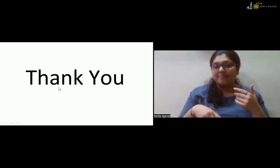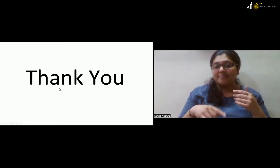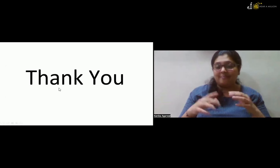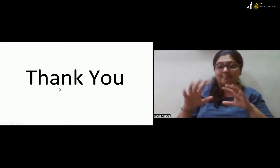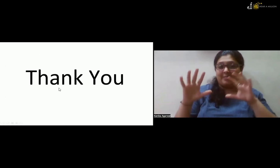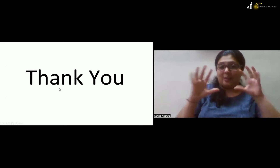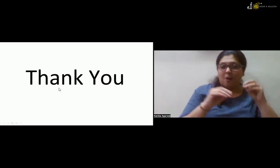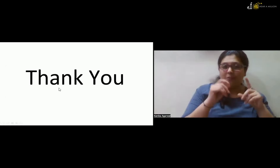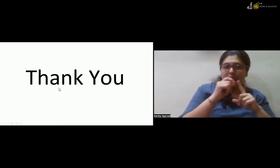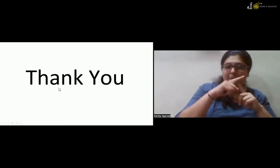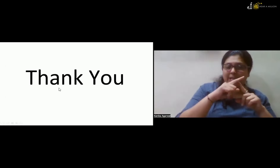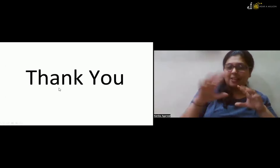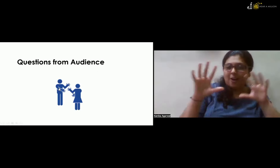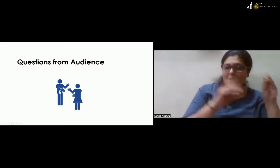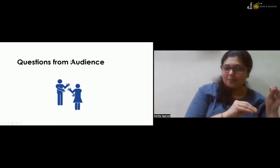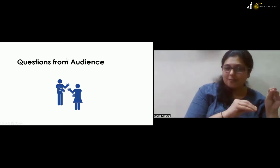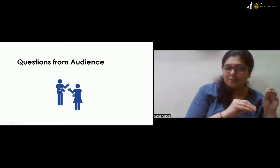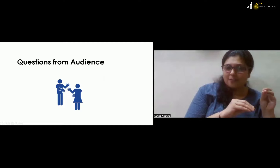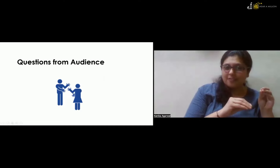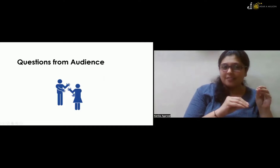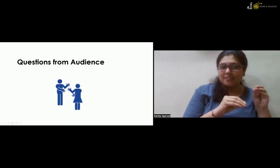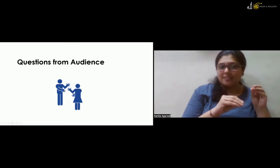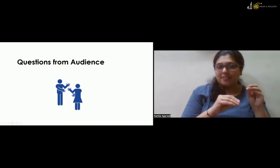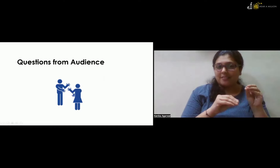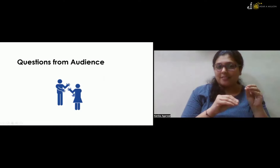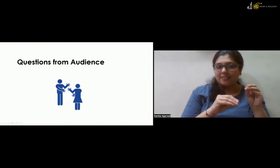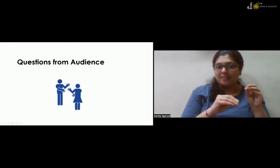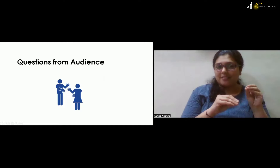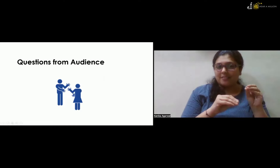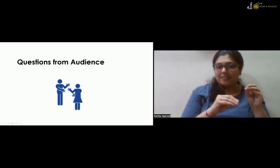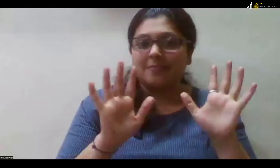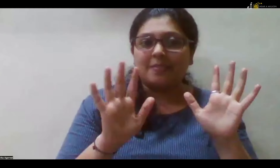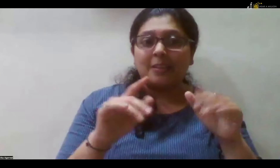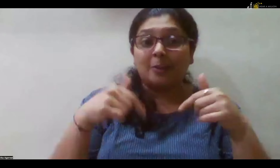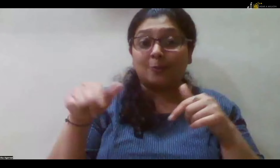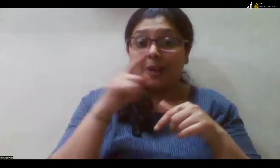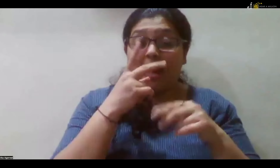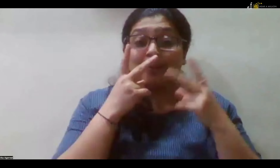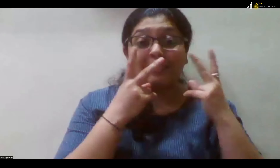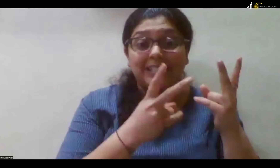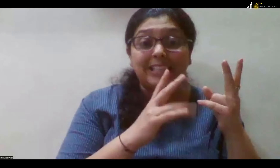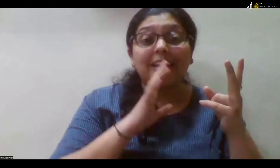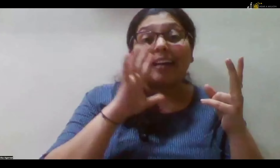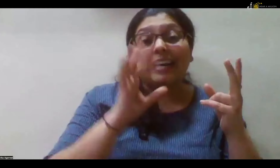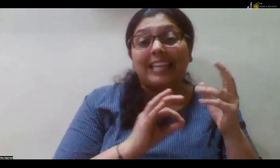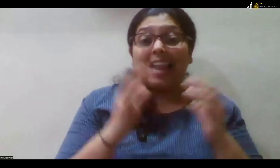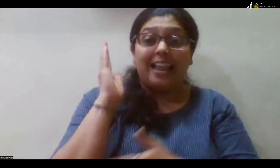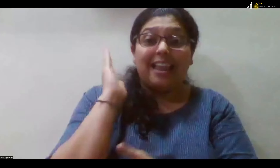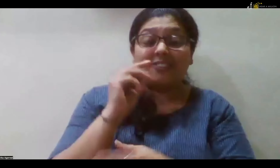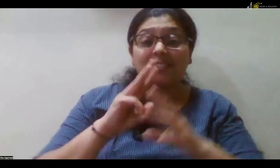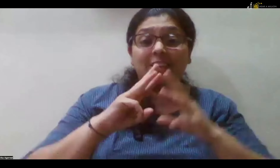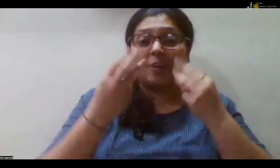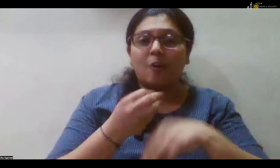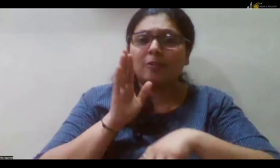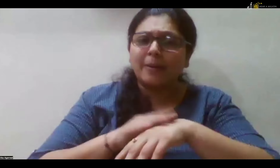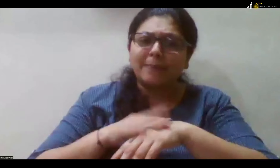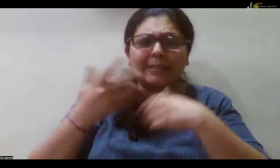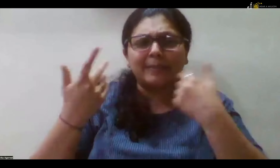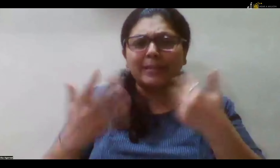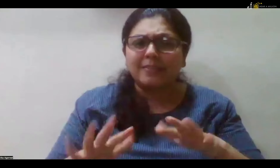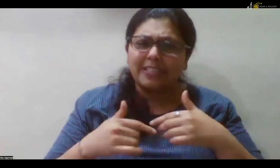with that, I come to an end to my presentation. We take the presentation